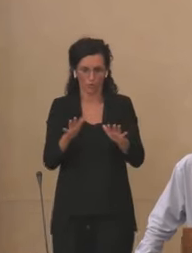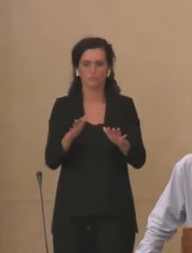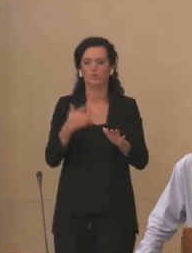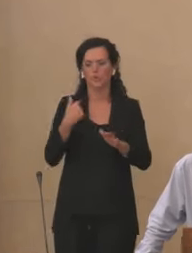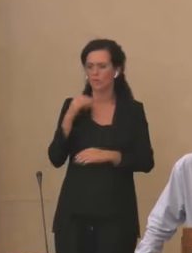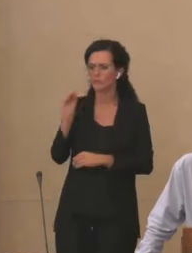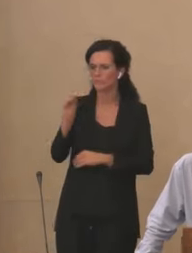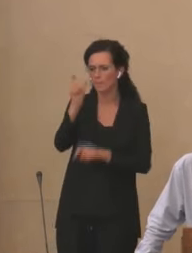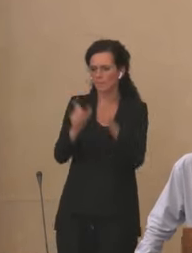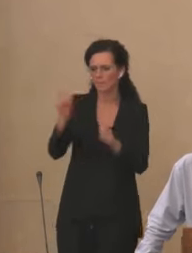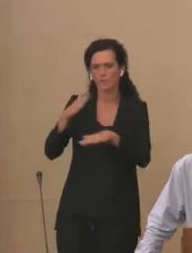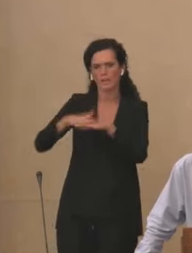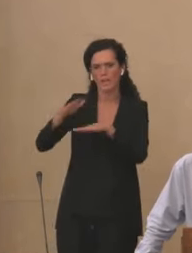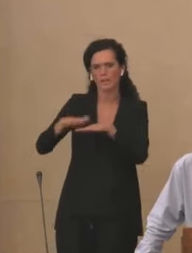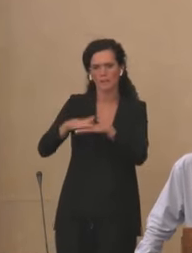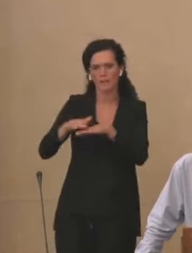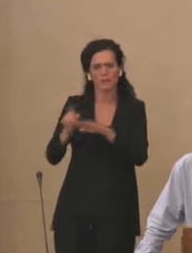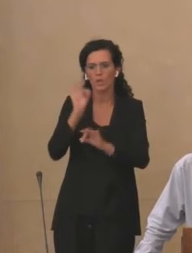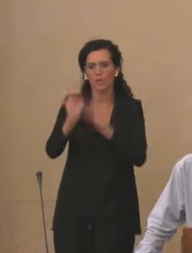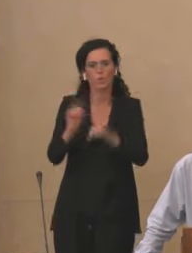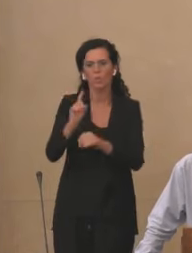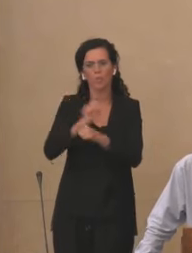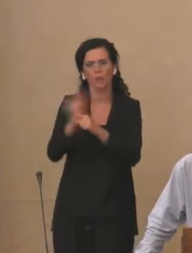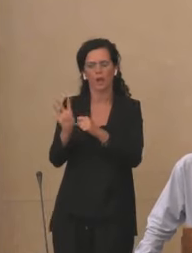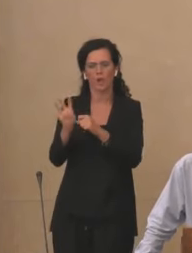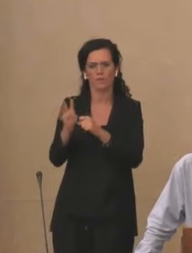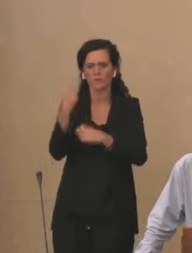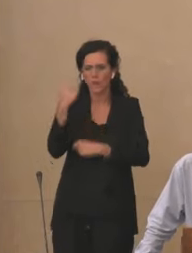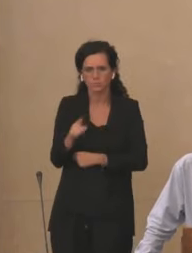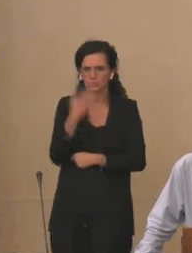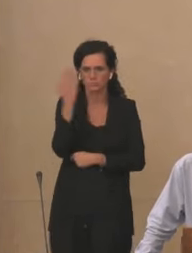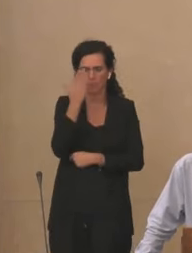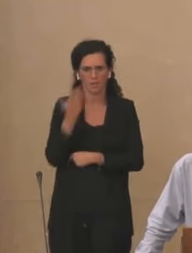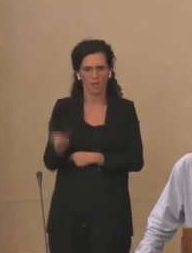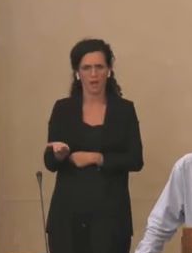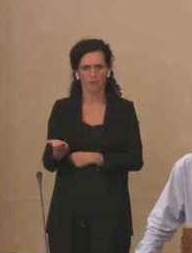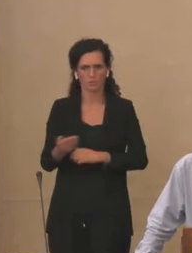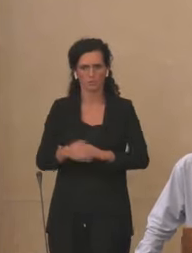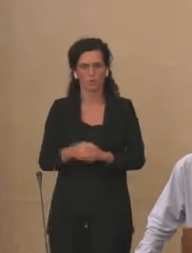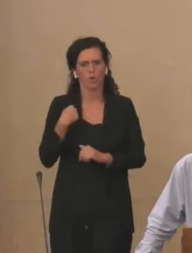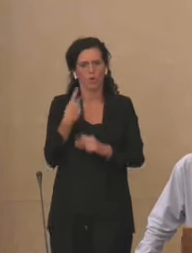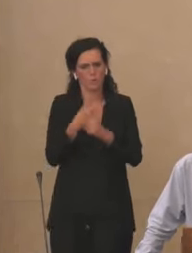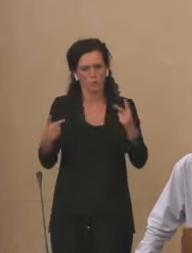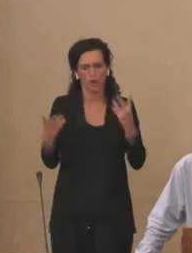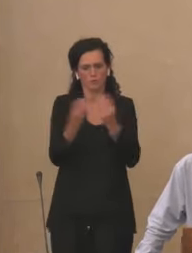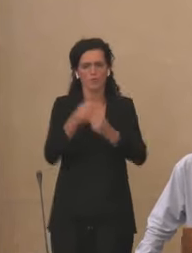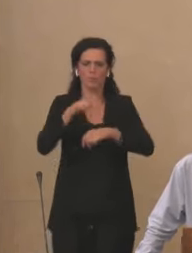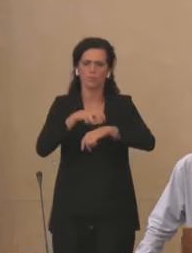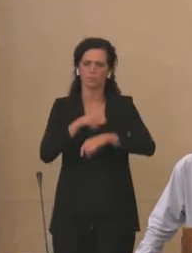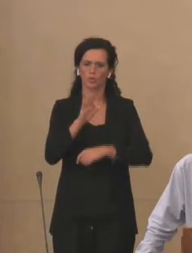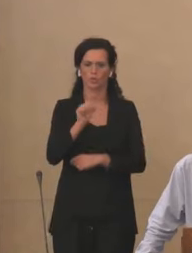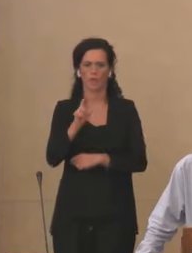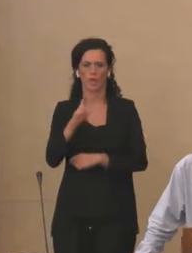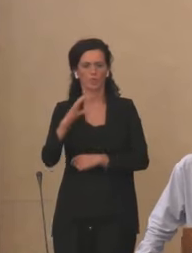tragedy. And I tried to reach out to Fauci and the FDA and other groups and never